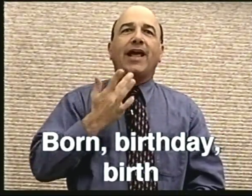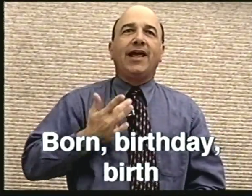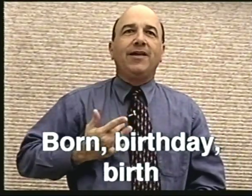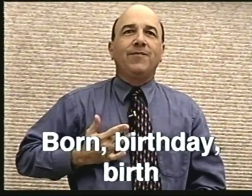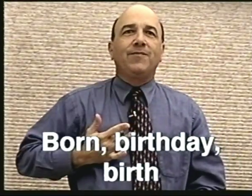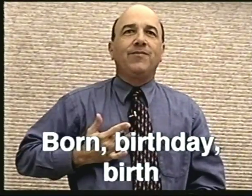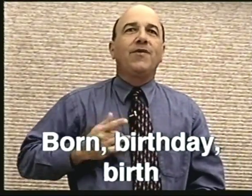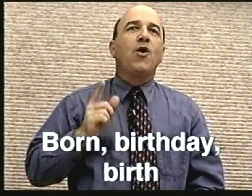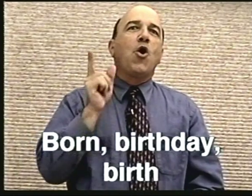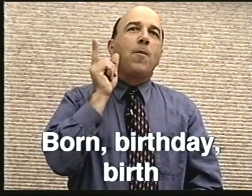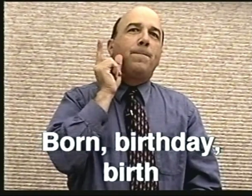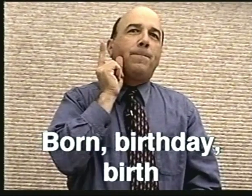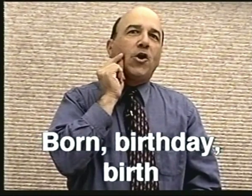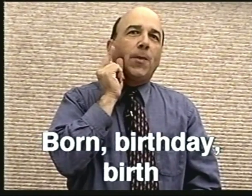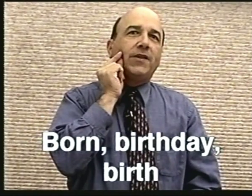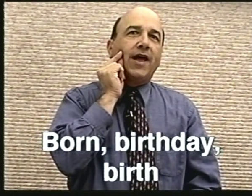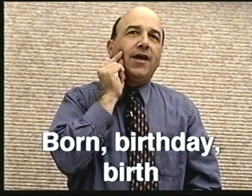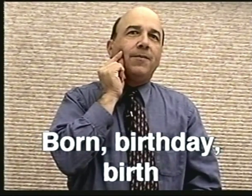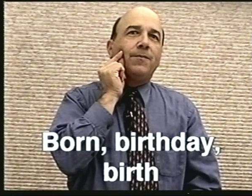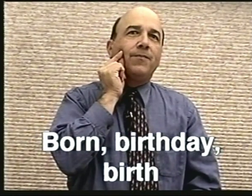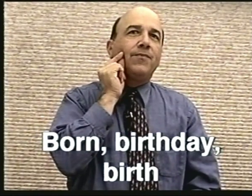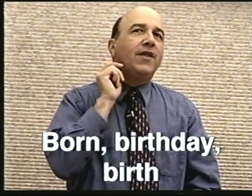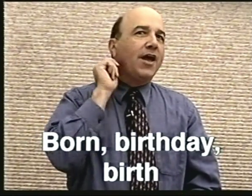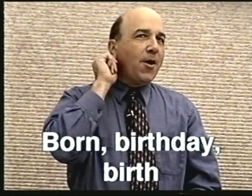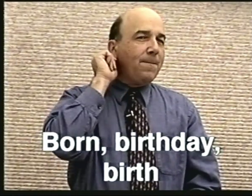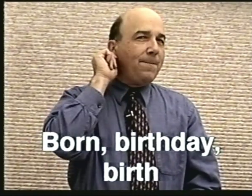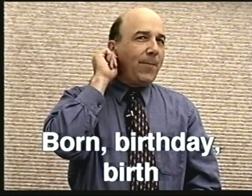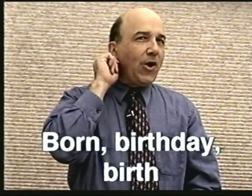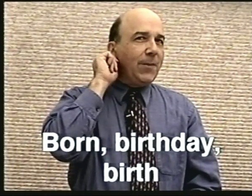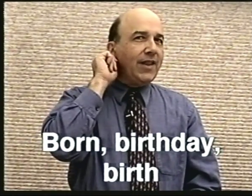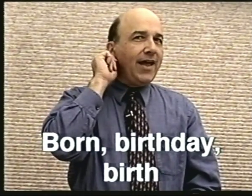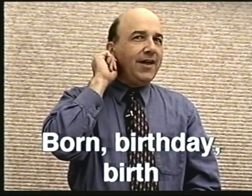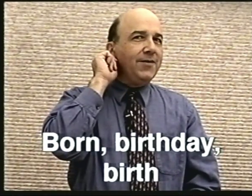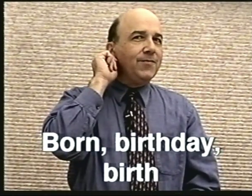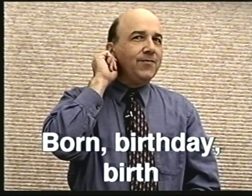birthday, birthday, birthday,